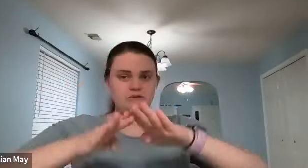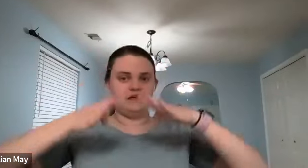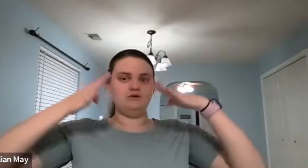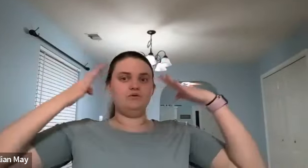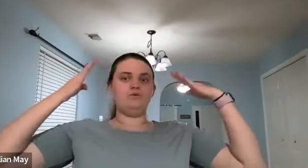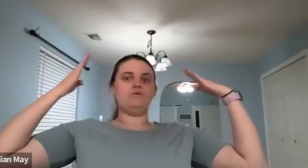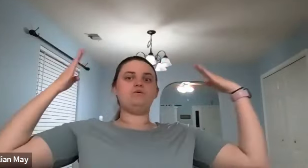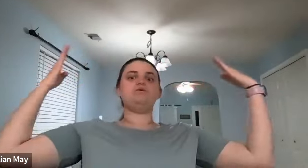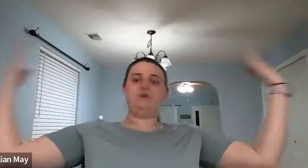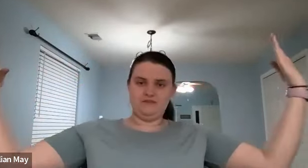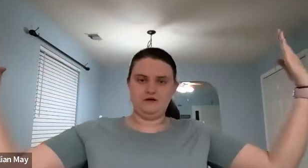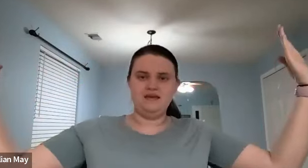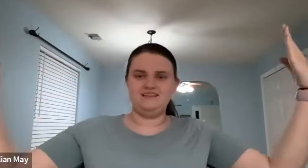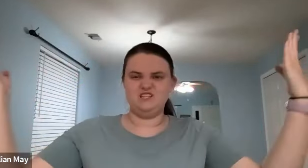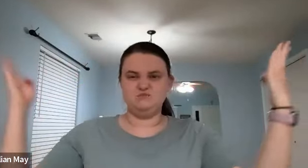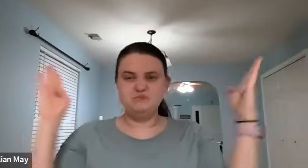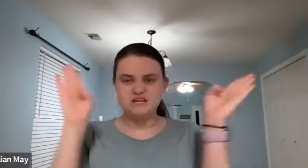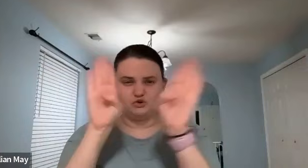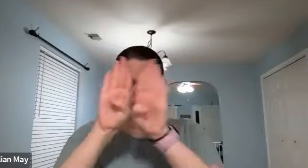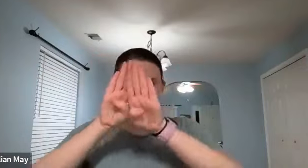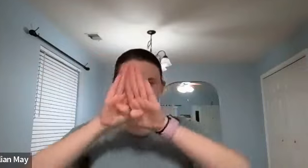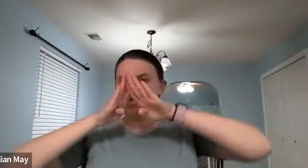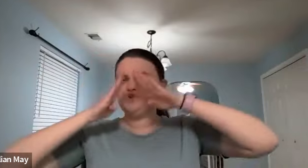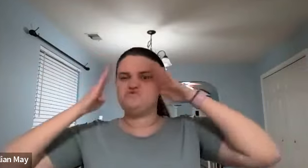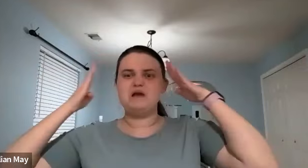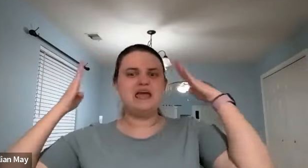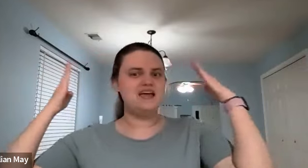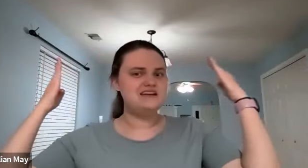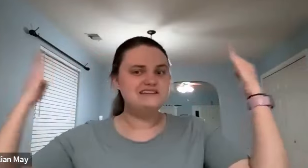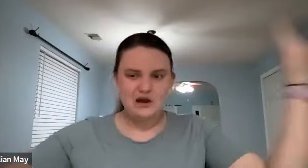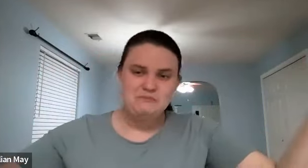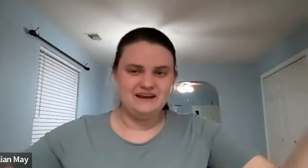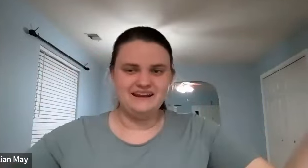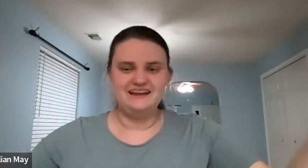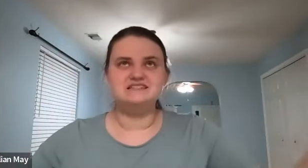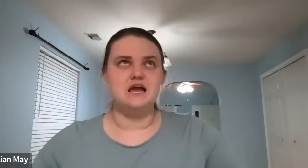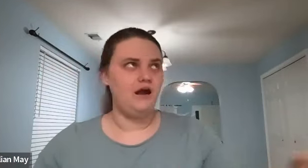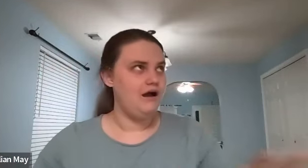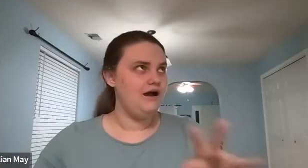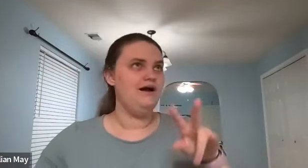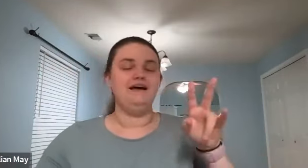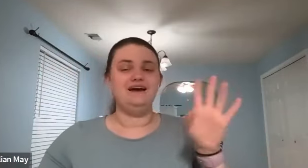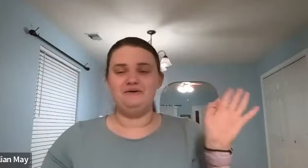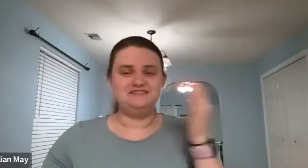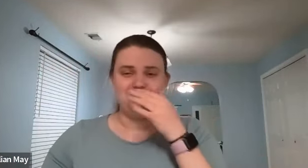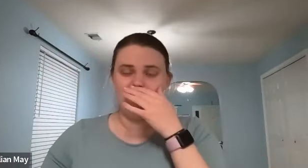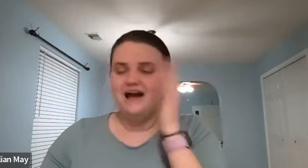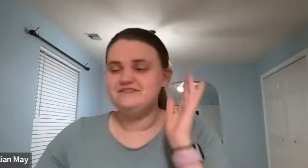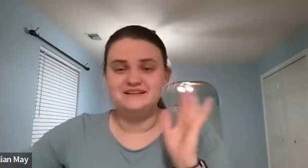like, they'll make it like it's big doors. They're just grand opening. And it's like, oh, it's so cool. I'll have to find some